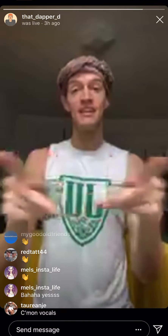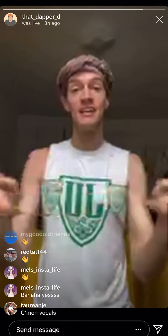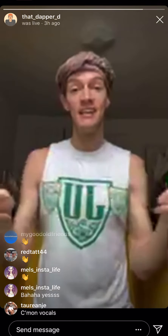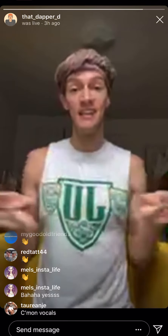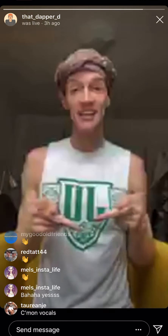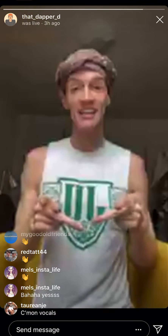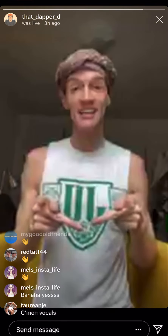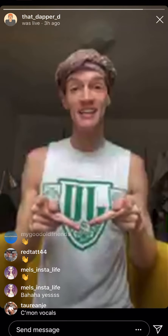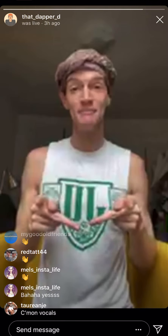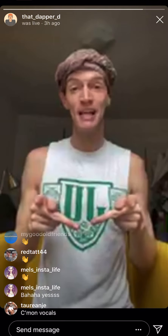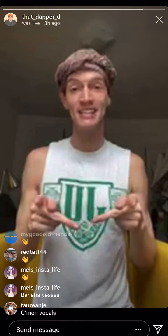Place.